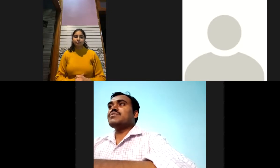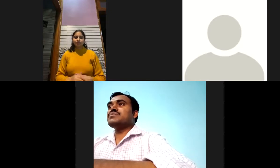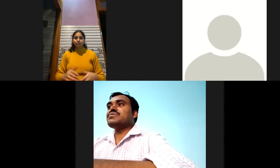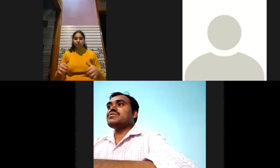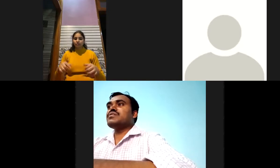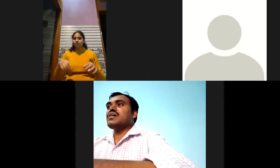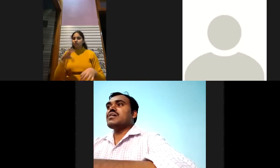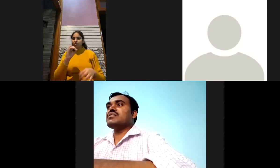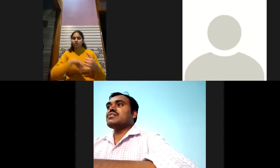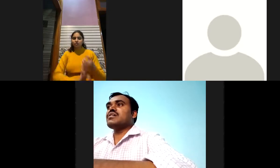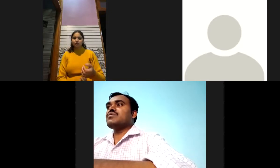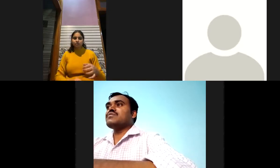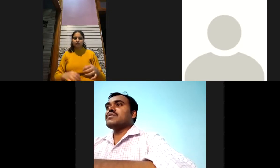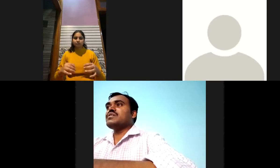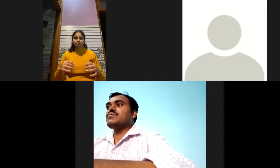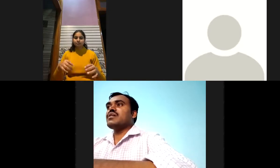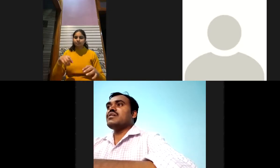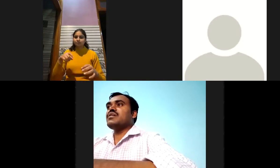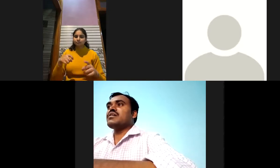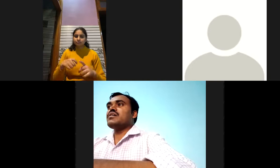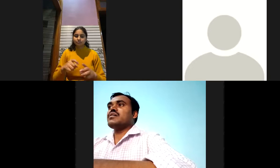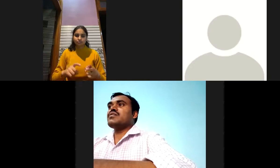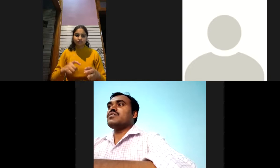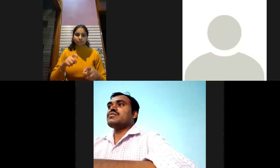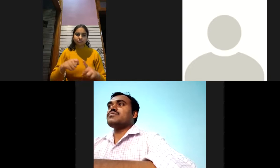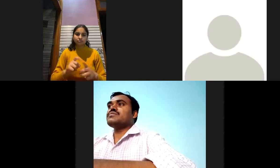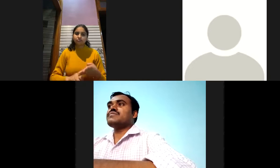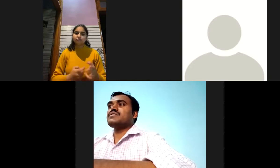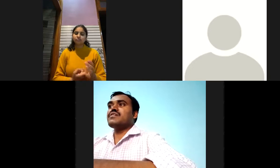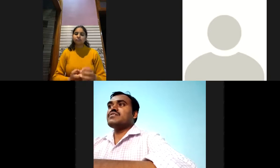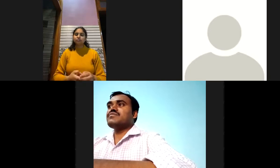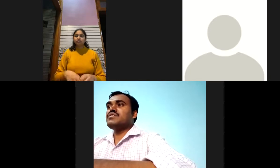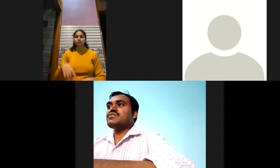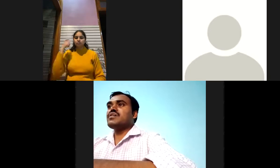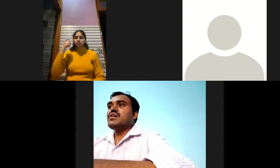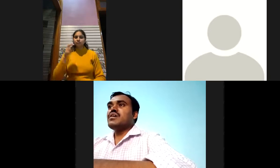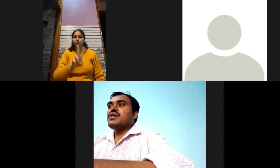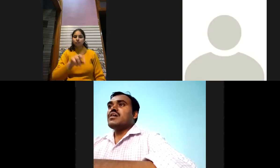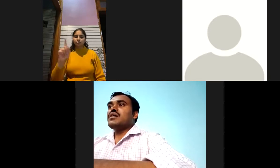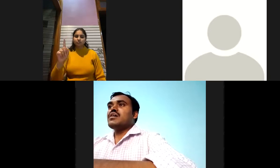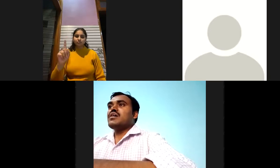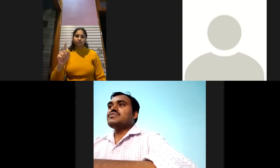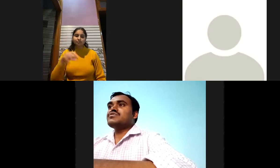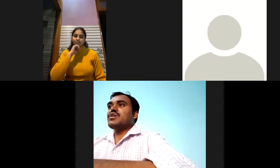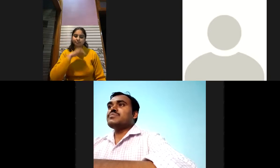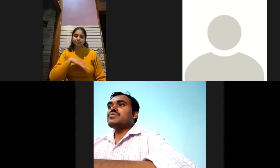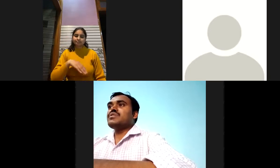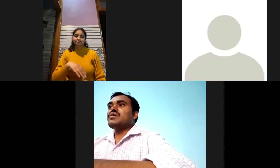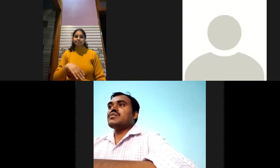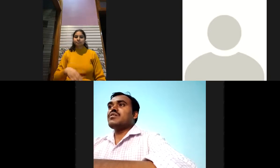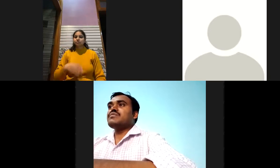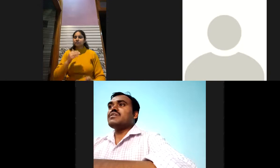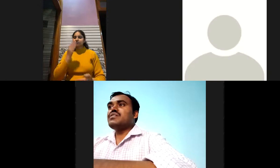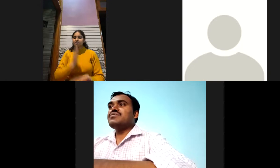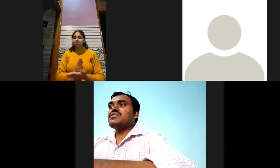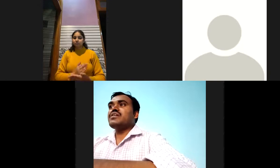taking over the business at the age of 21, according to his father's wish. and stopped growing